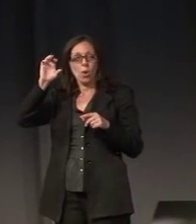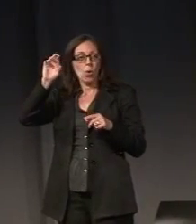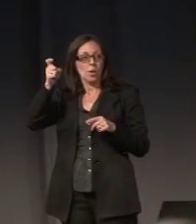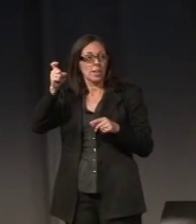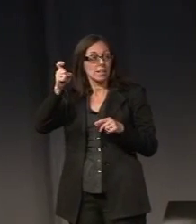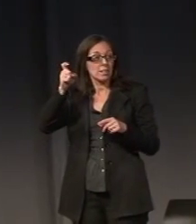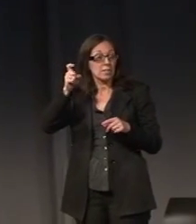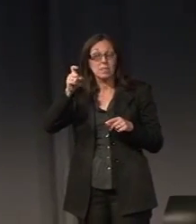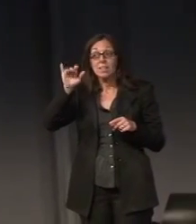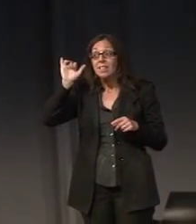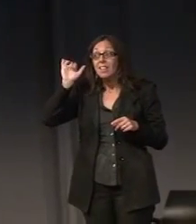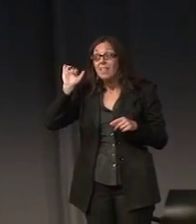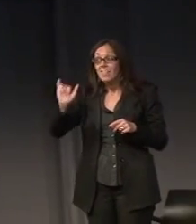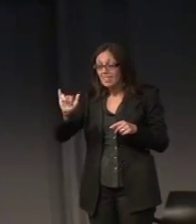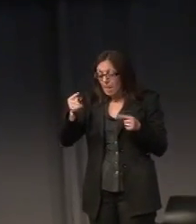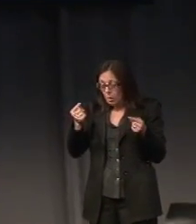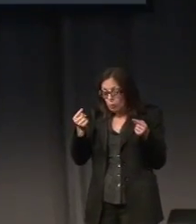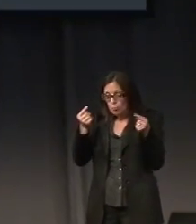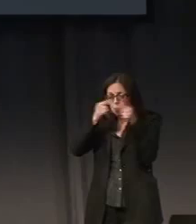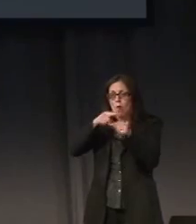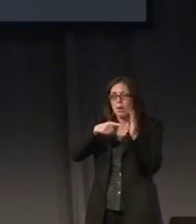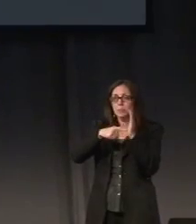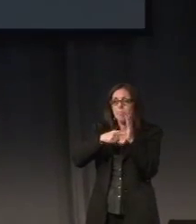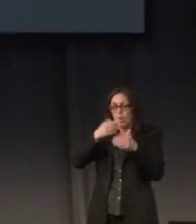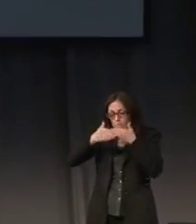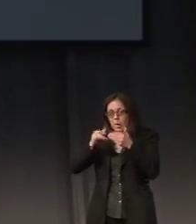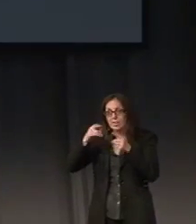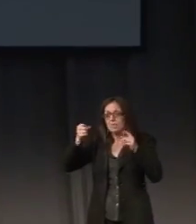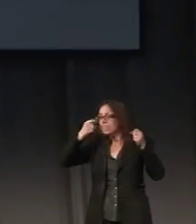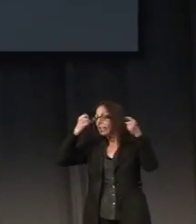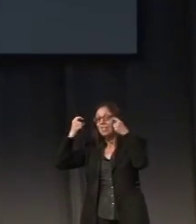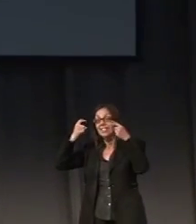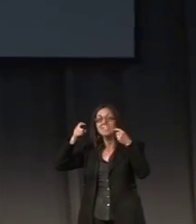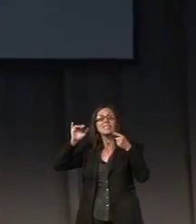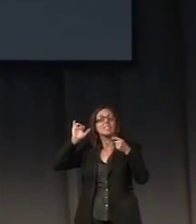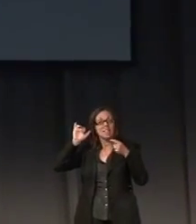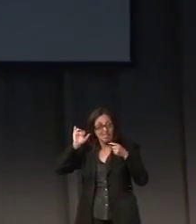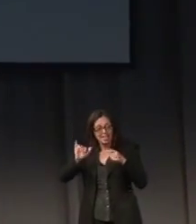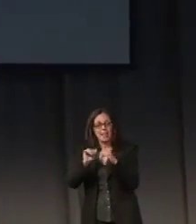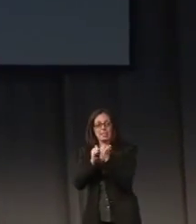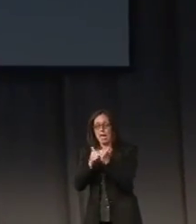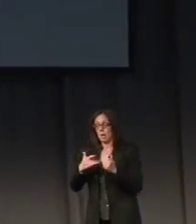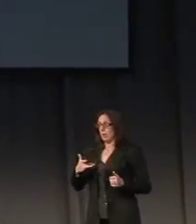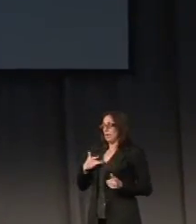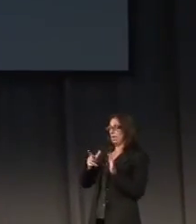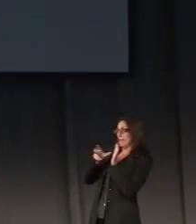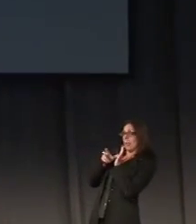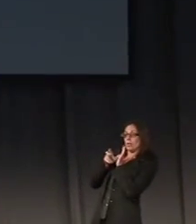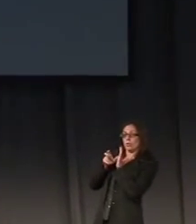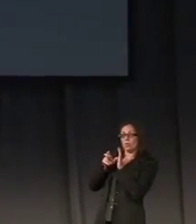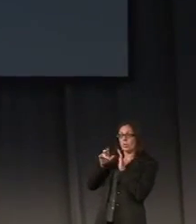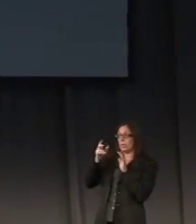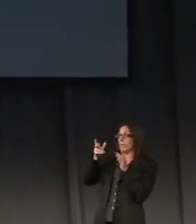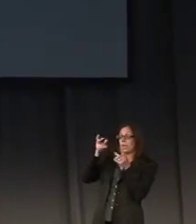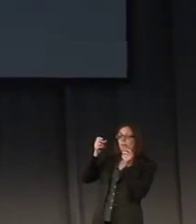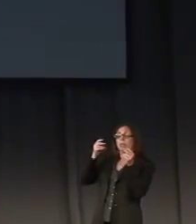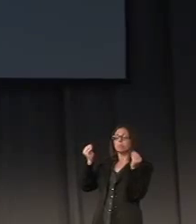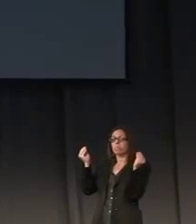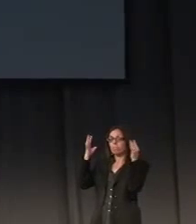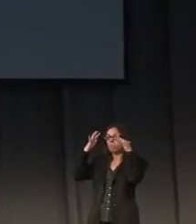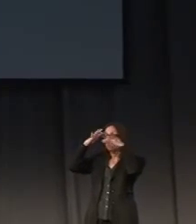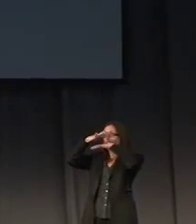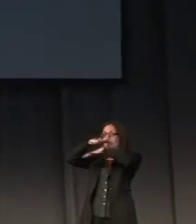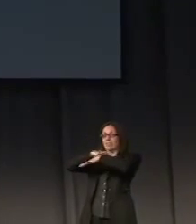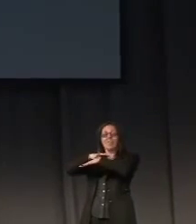Such cross-modal crossing of signals in which haptic and visual sensory inputs gets crossed is a sort of hallucinatory spectacle